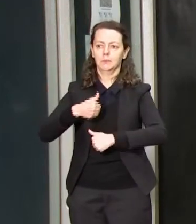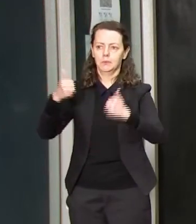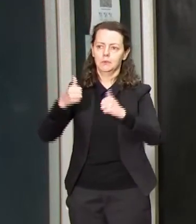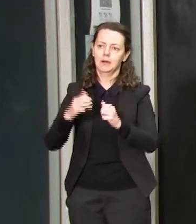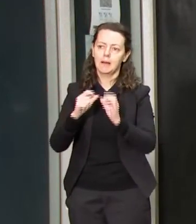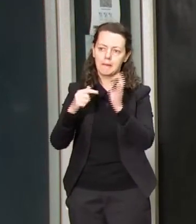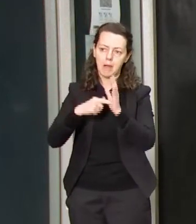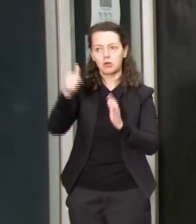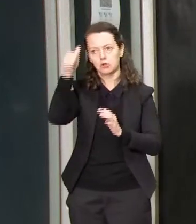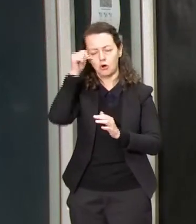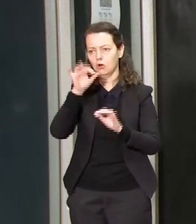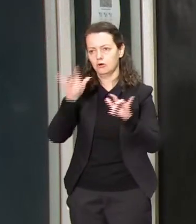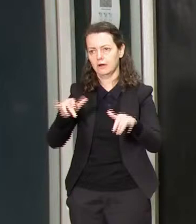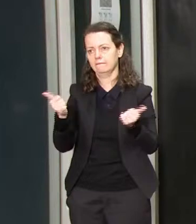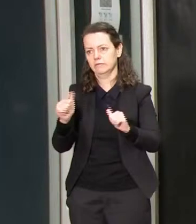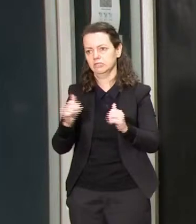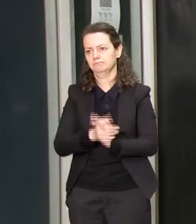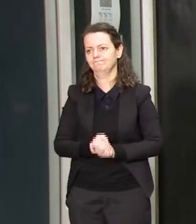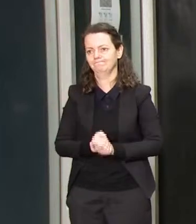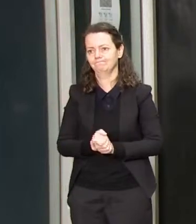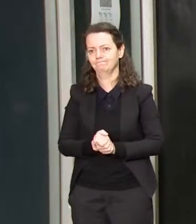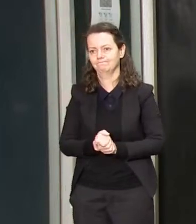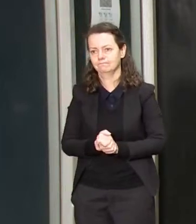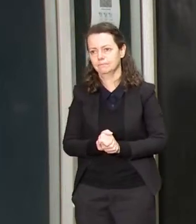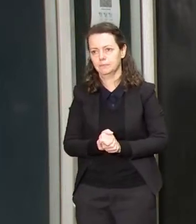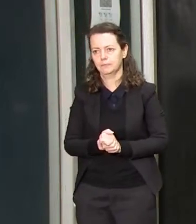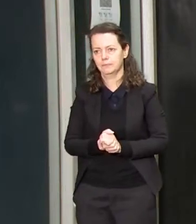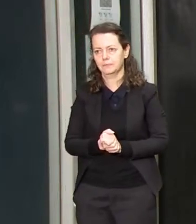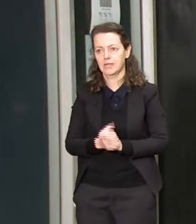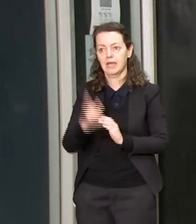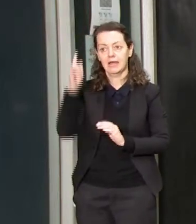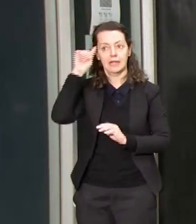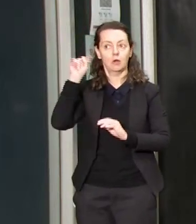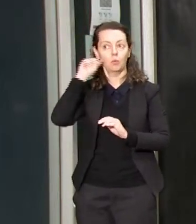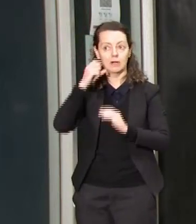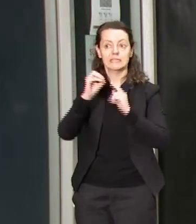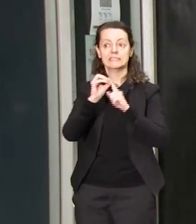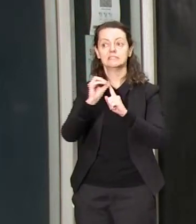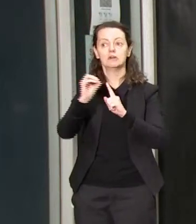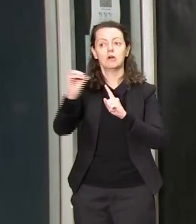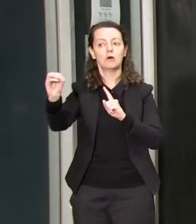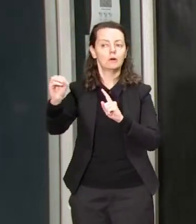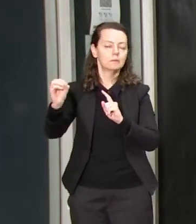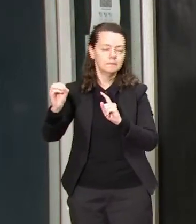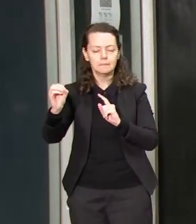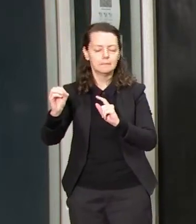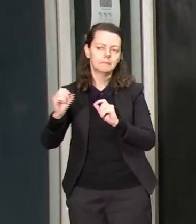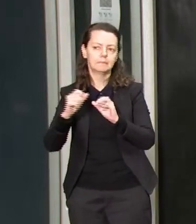nowhere near over. We cannot be complacent, but it is good news that we're at 0.